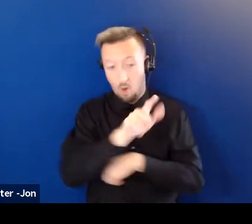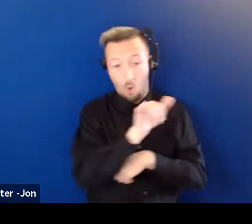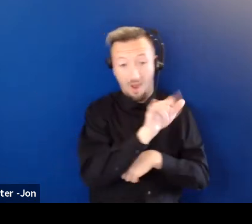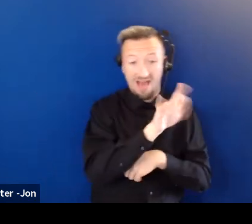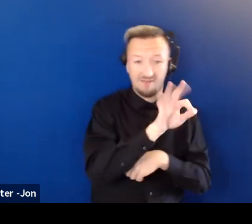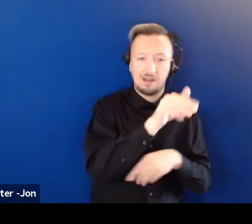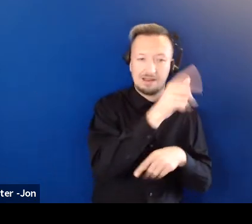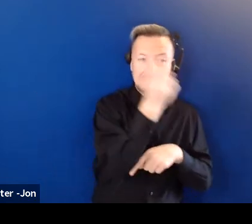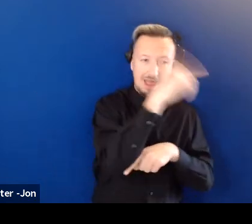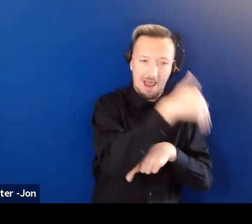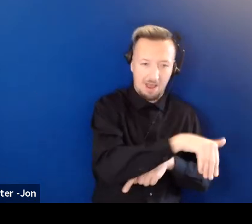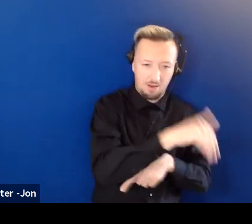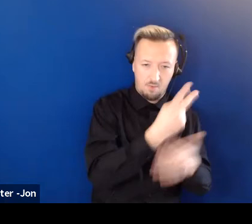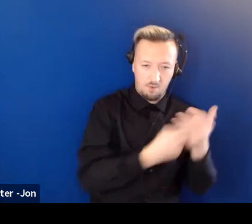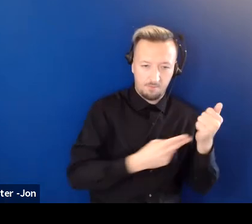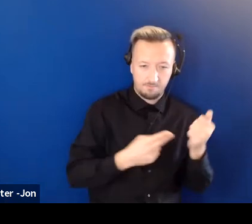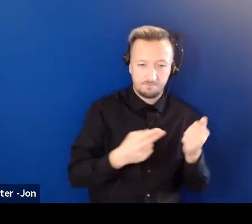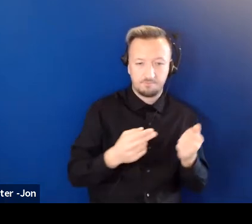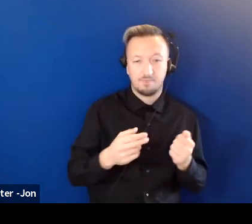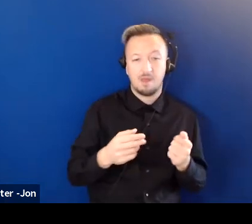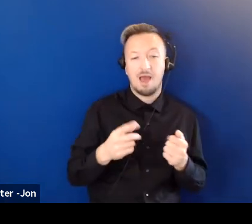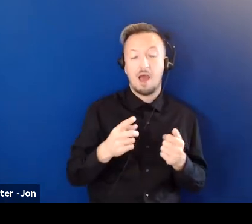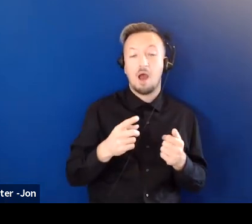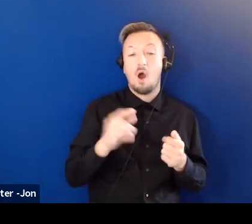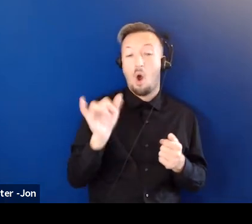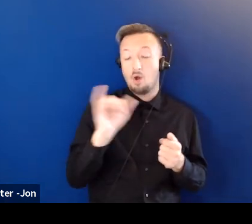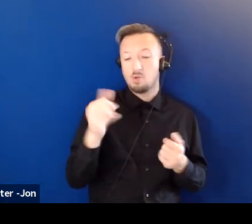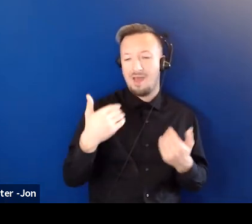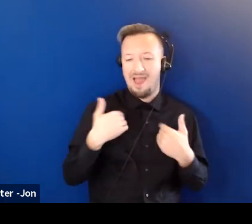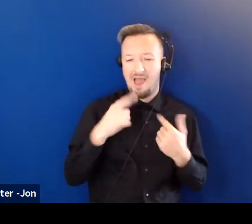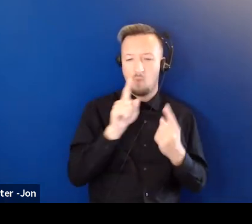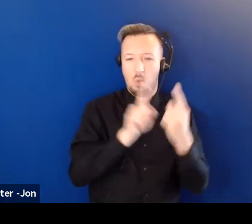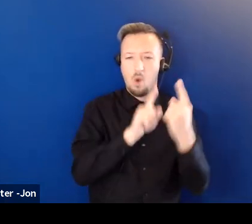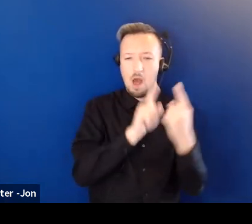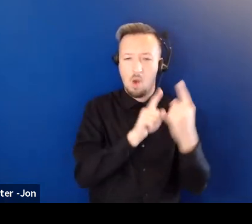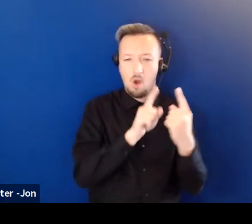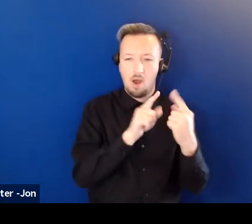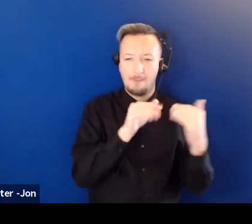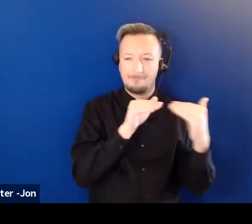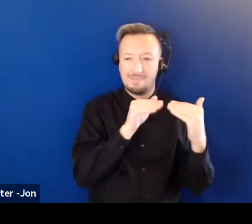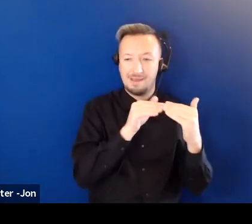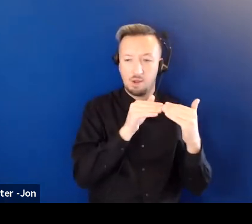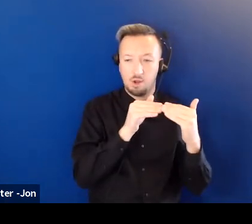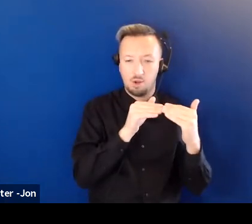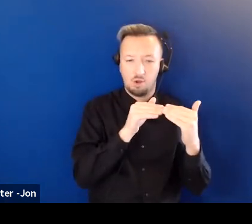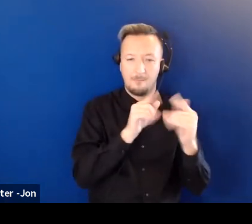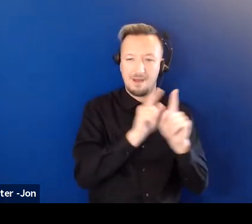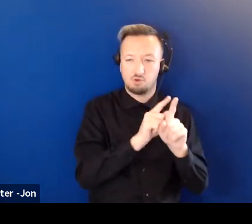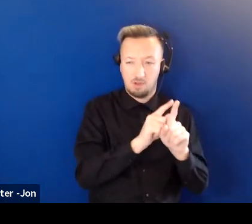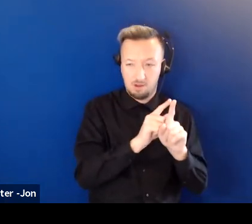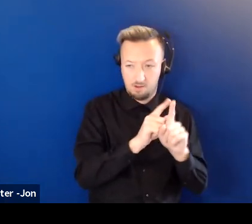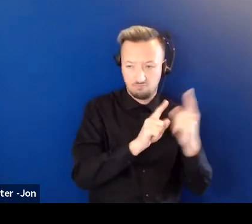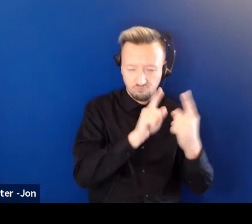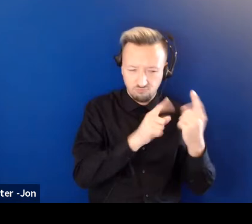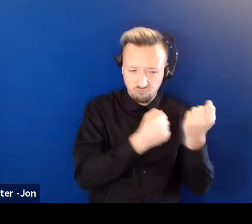Then there is the one-on-one peer mentoring. And this is where EQUIP leaders interact with consumers, and they provide